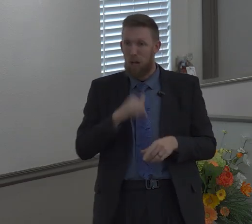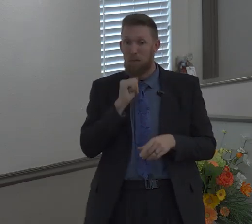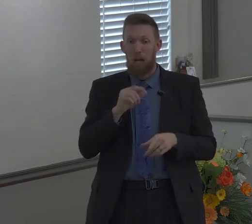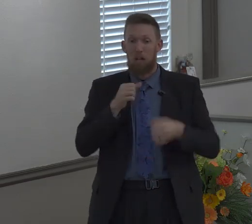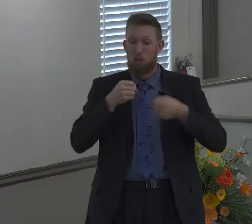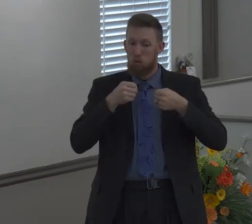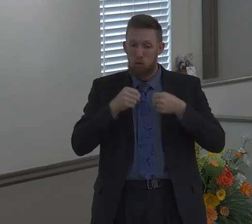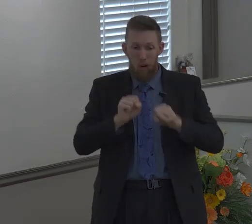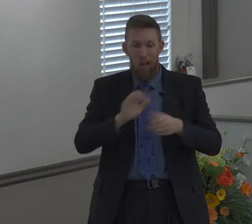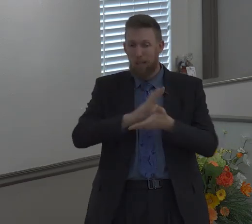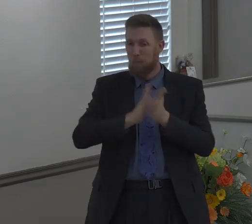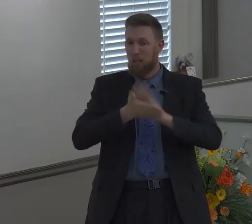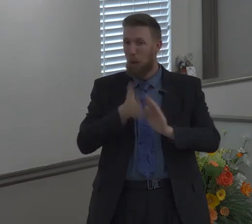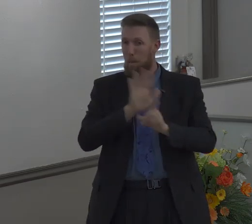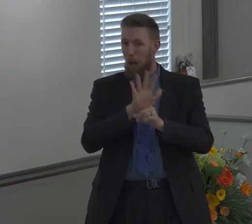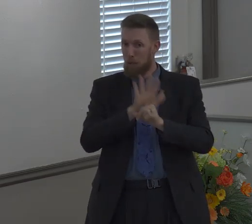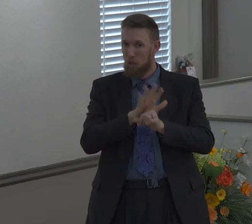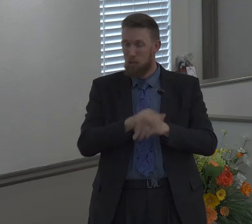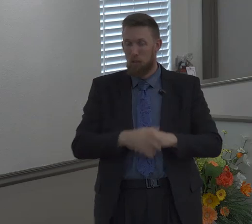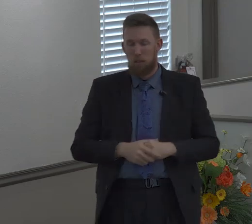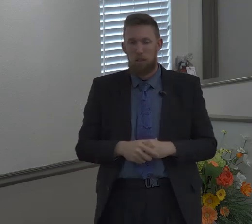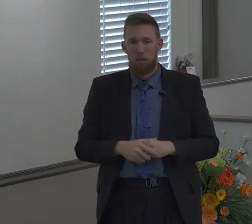I'm trying to serve God.